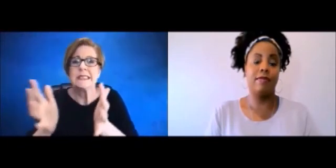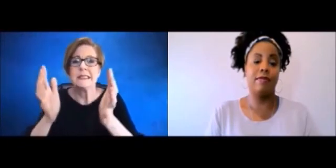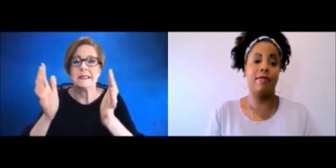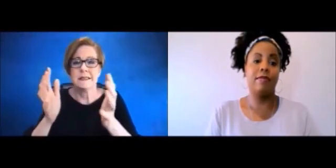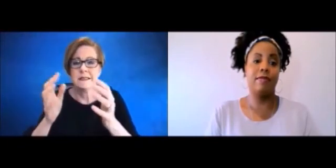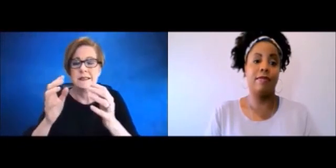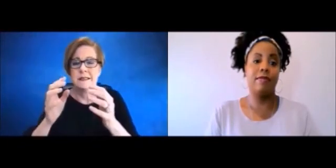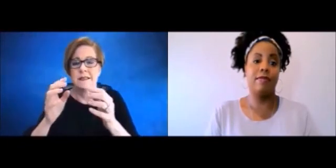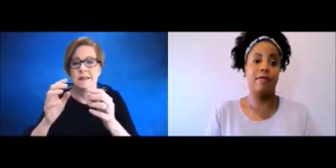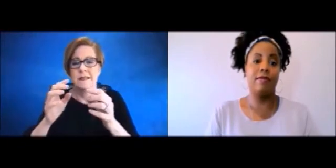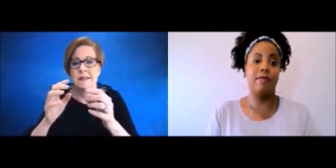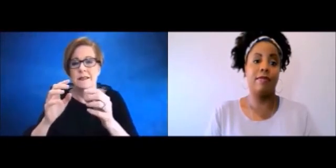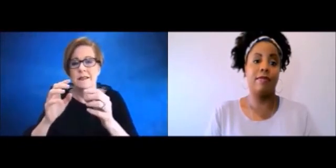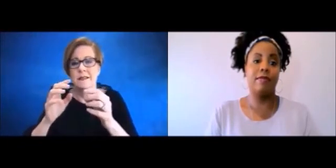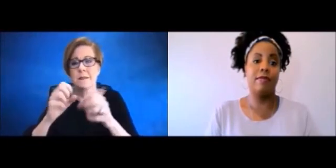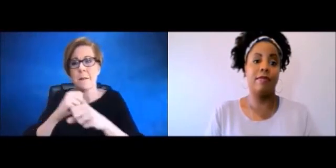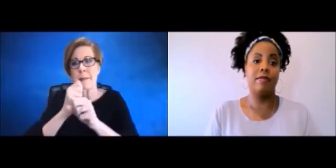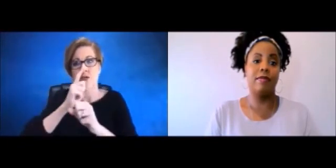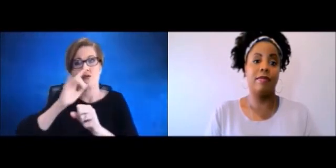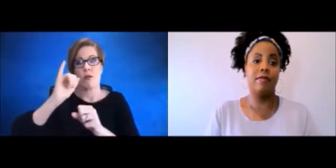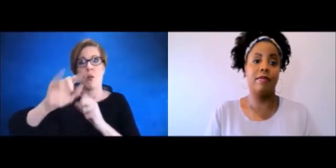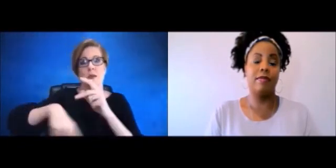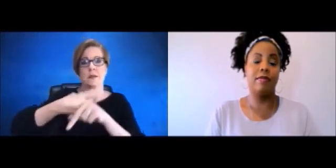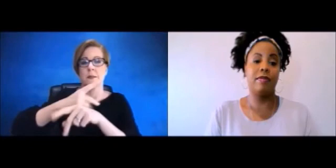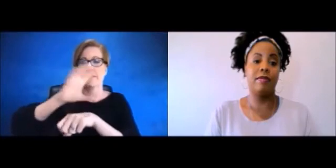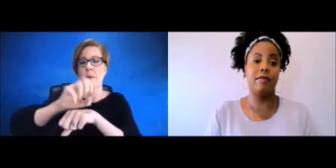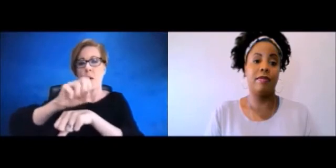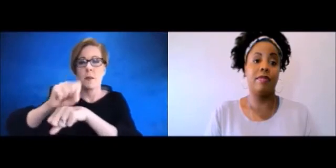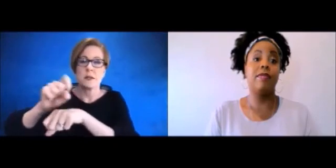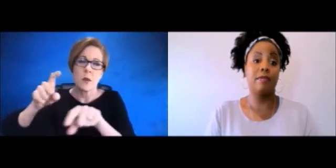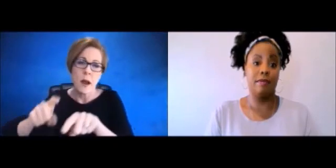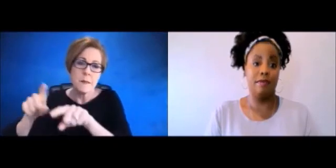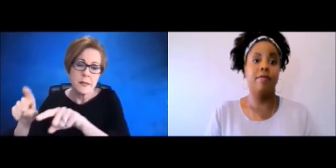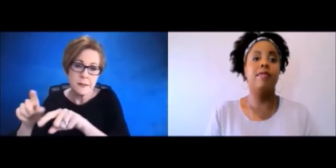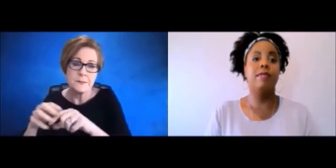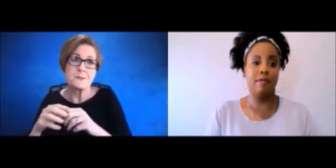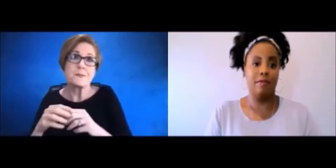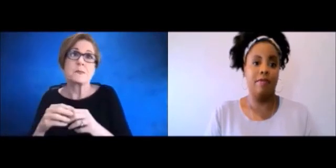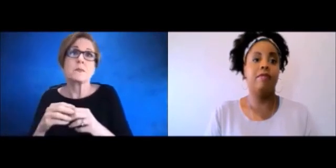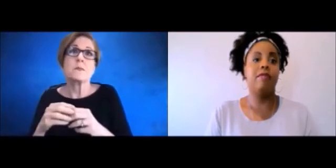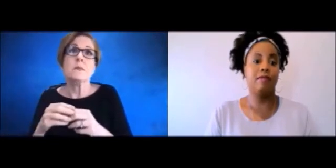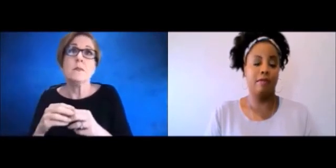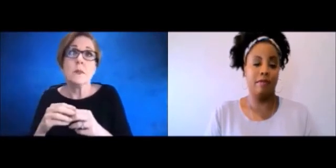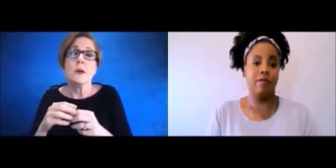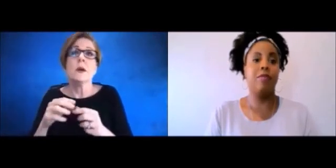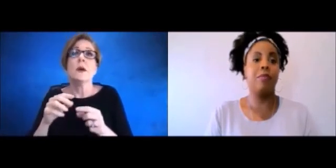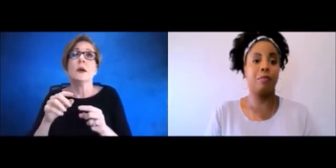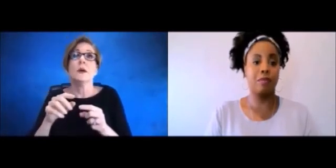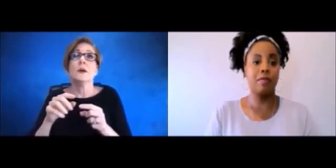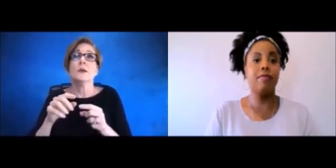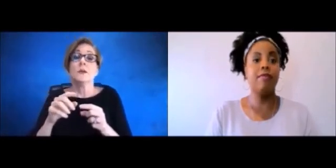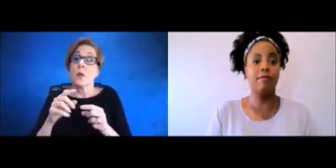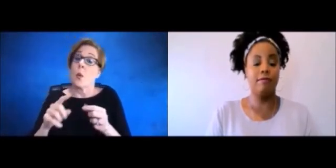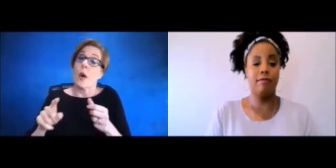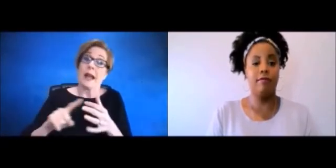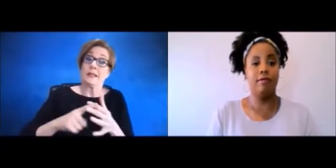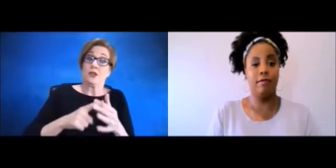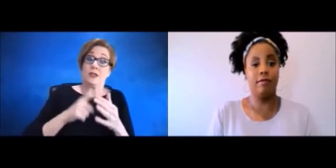championing those types of requests to make sure that they were happening. And initially for me, in the transition, the most